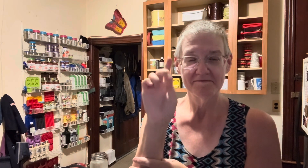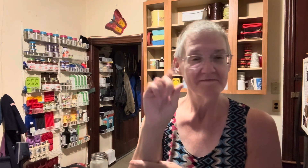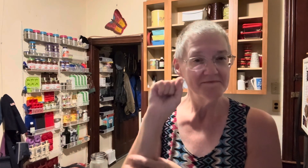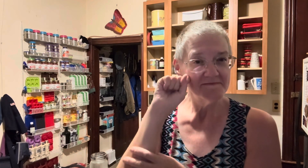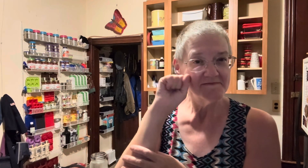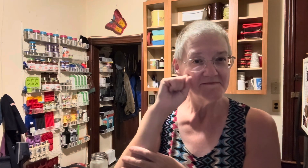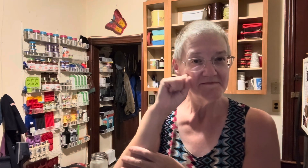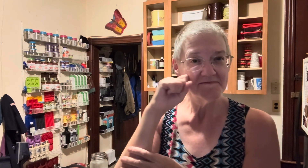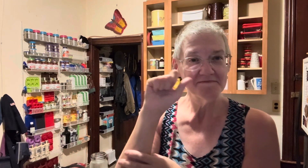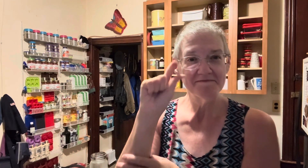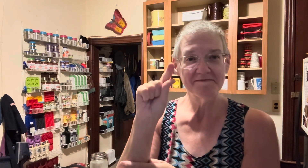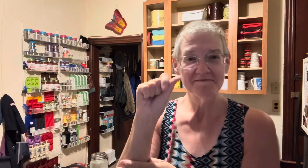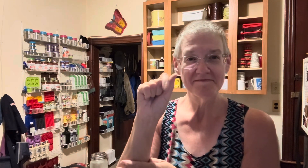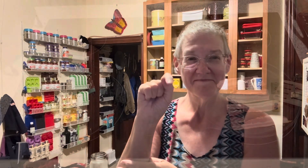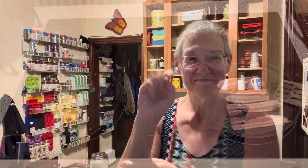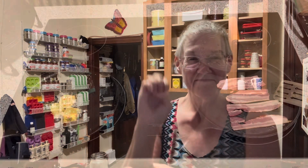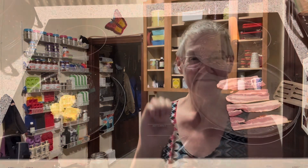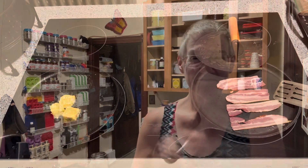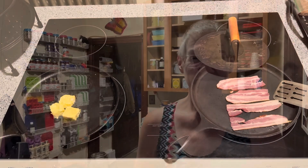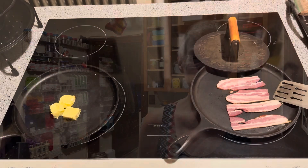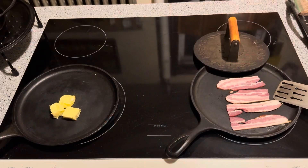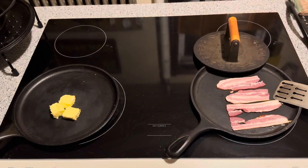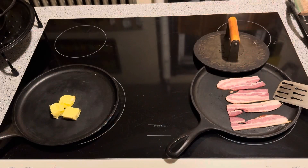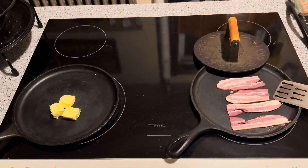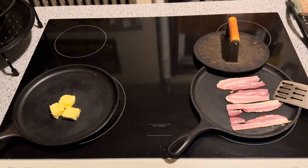uncured Applegate bacon, 2 slices.